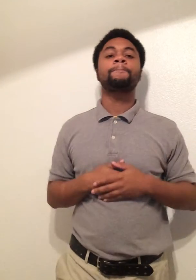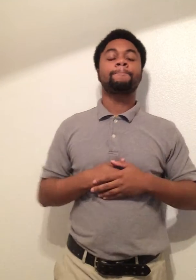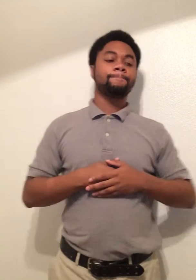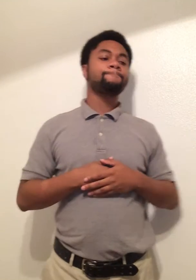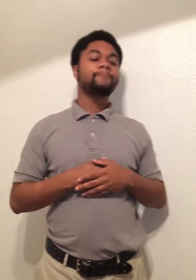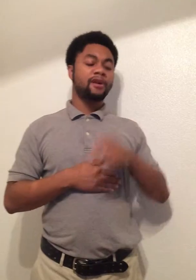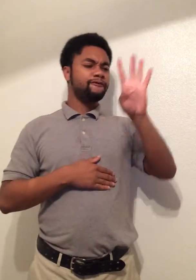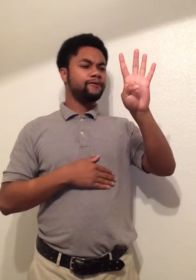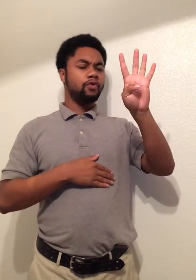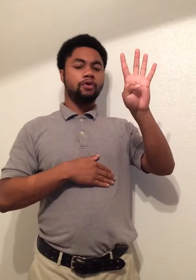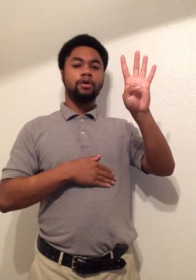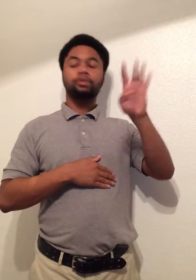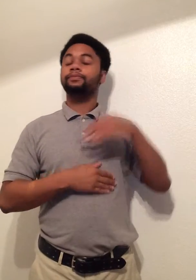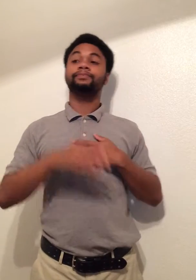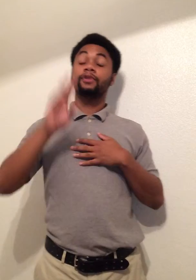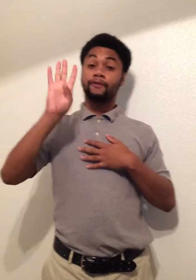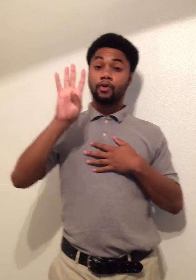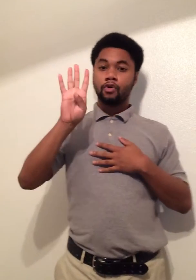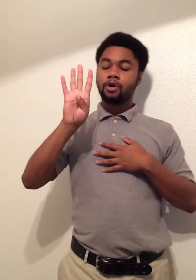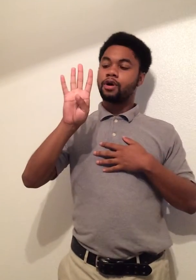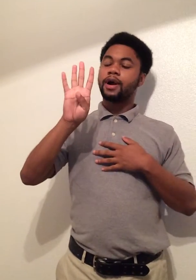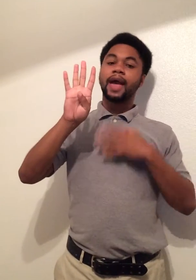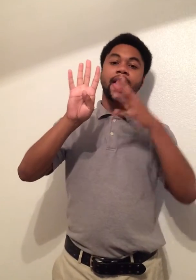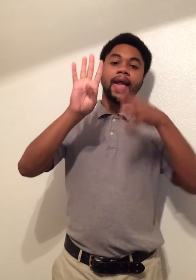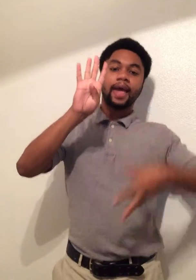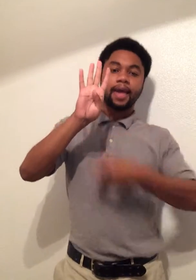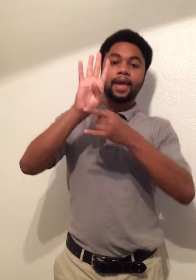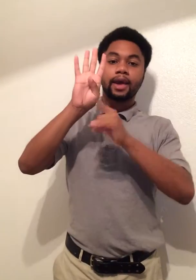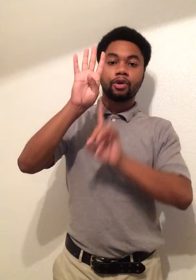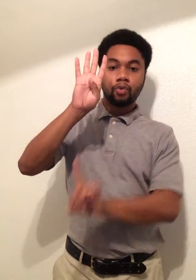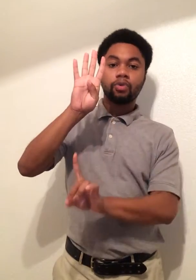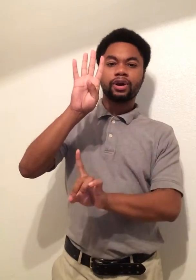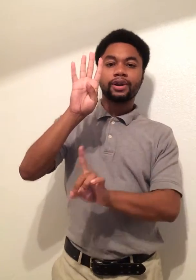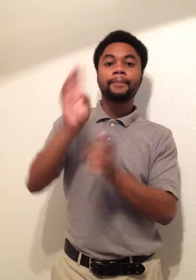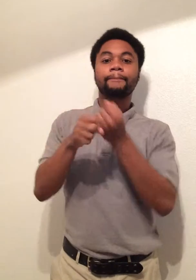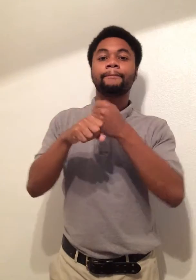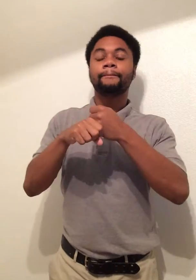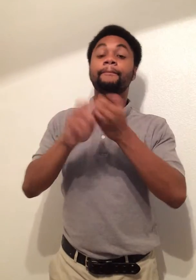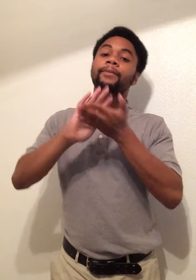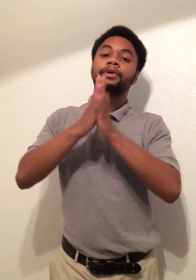it a fraction. What about 2.5? 2 times 2 is 4 plus 1 is